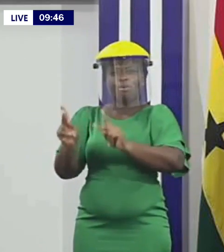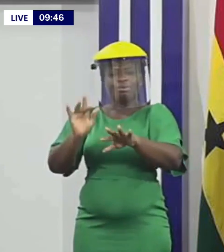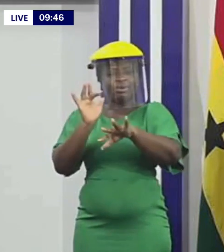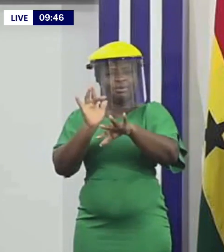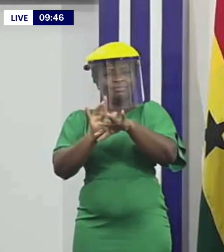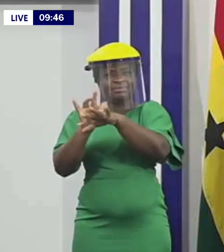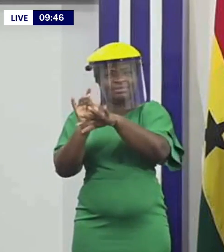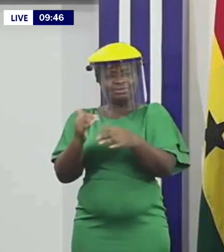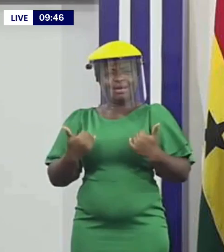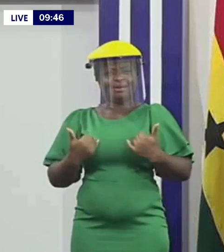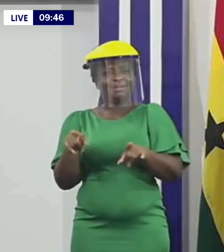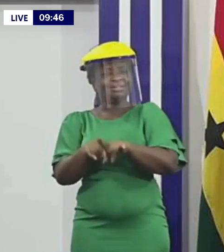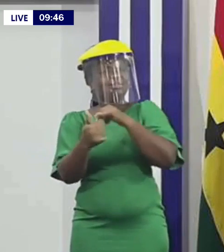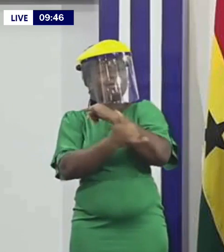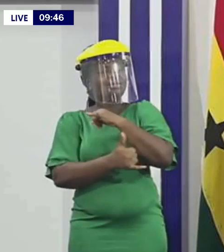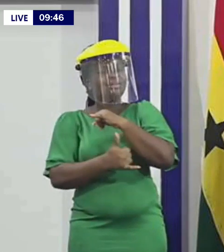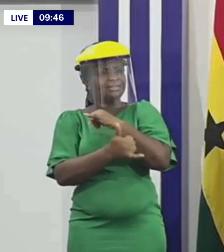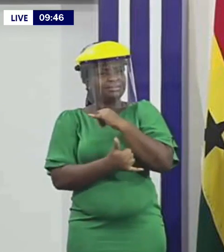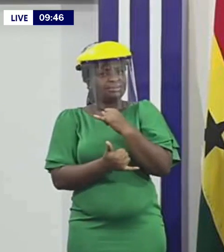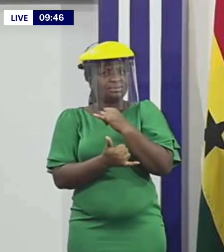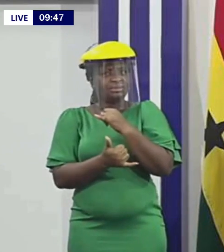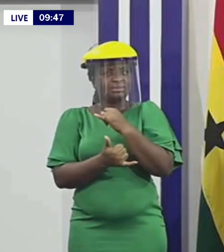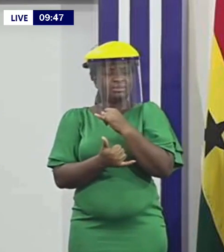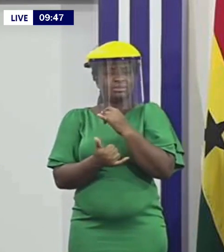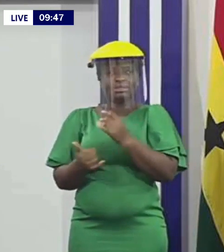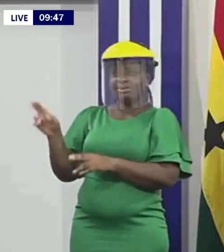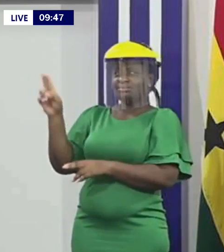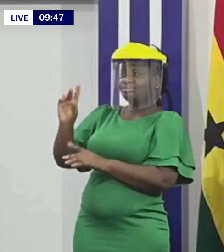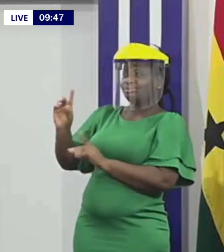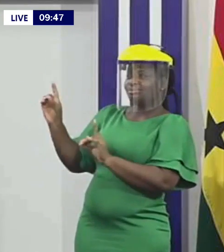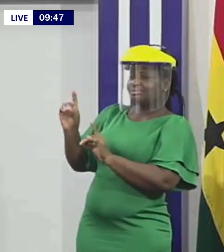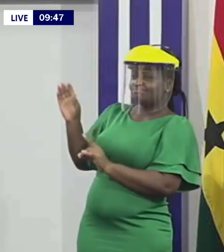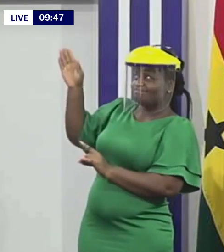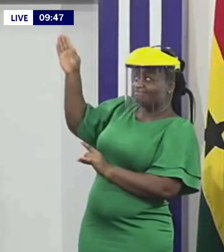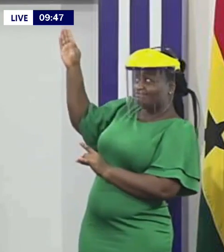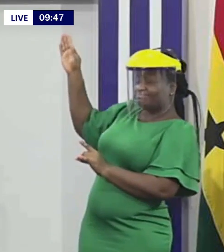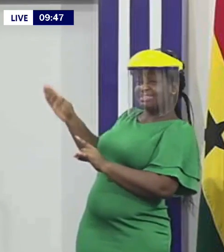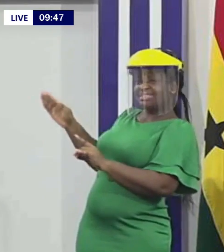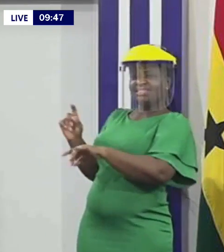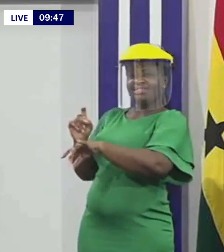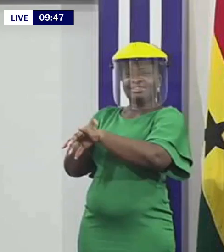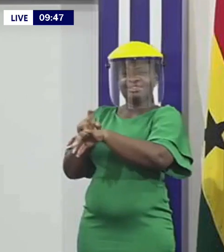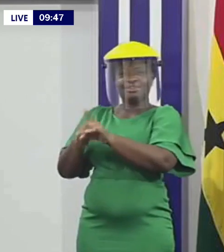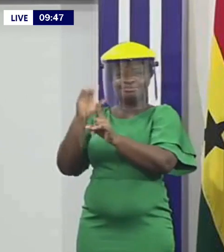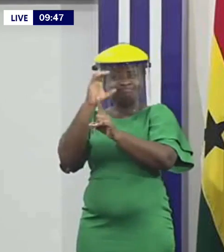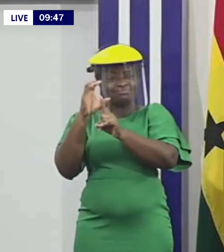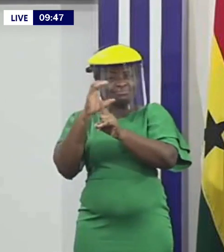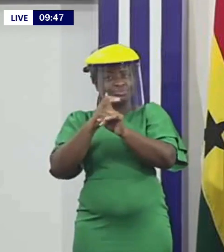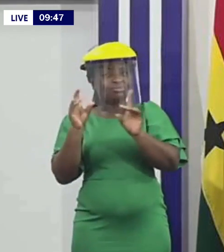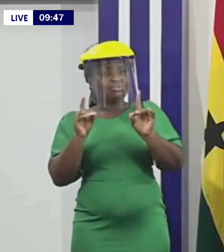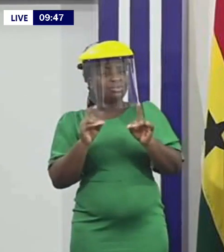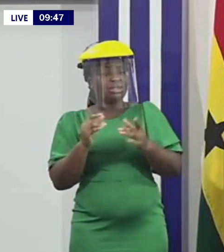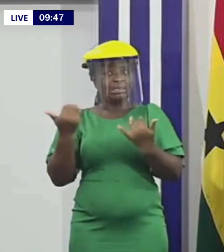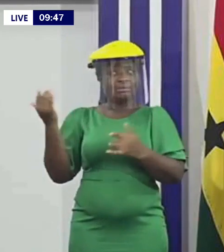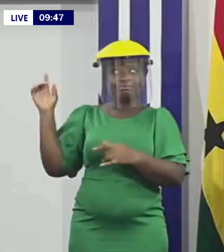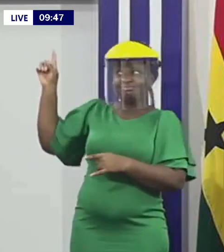that we had as a country plotted against the time samples were taken. This chart